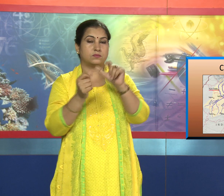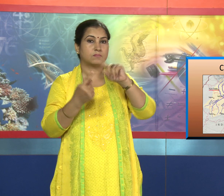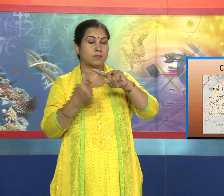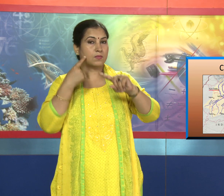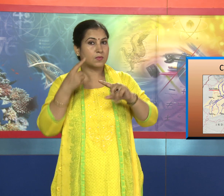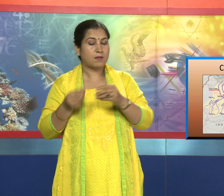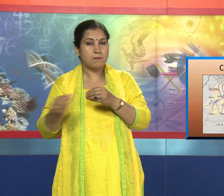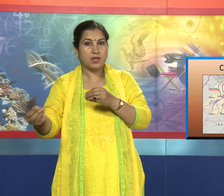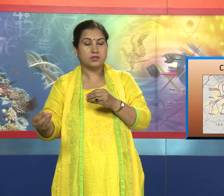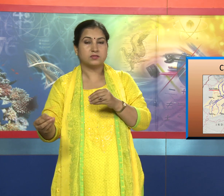Brahmaputra,